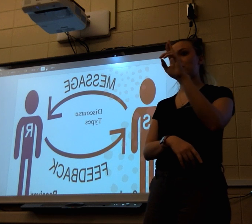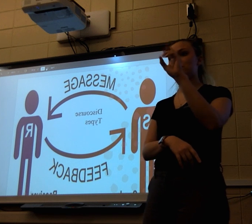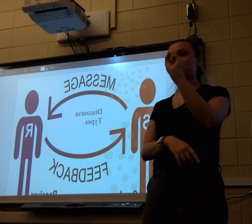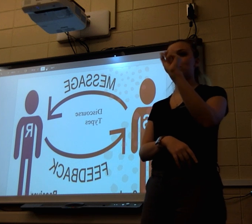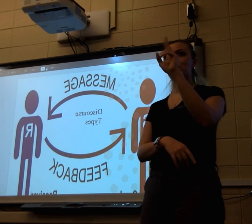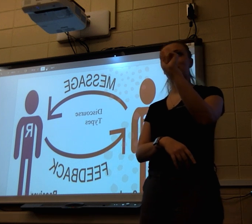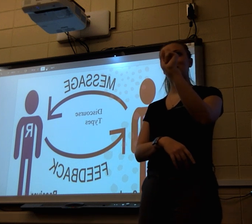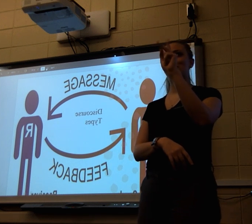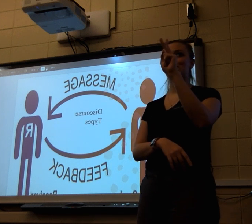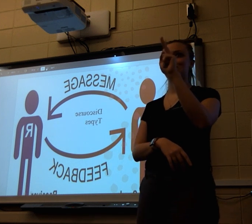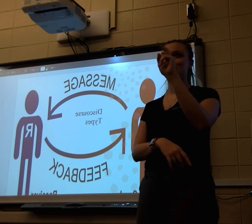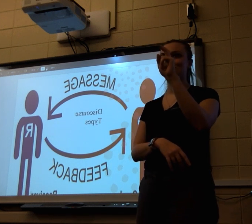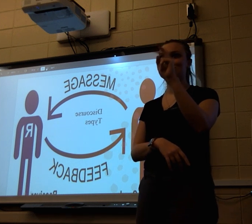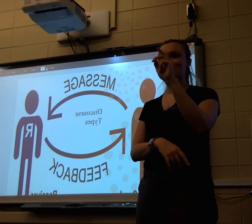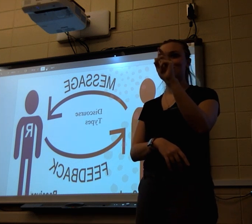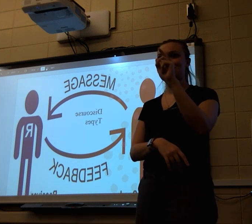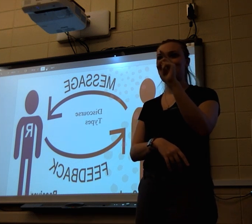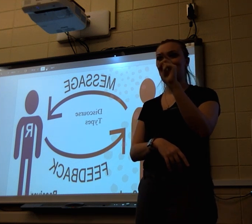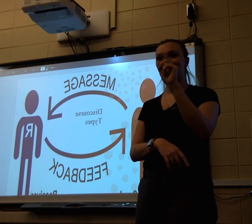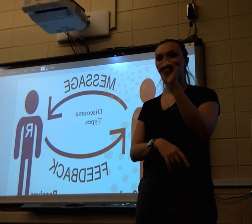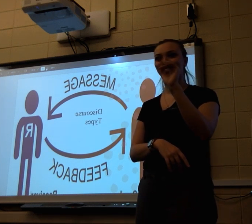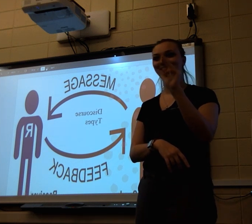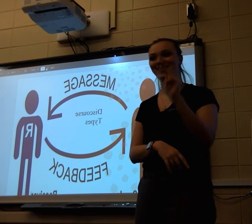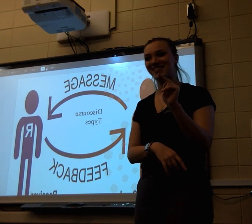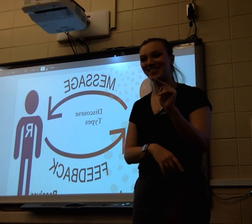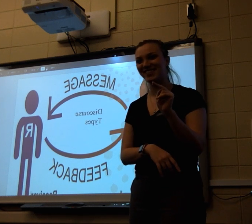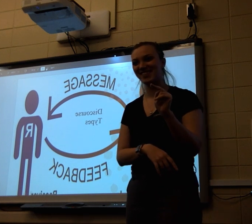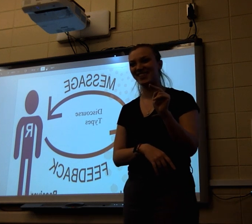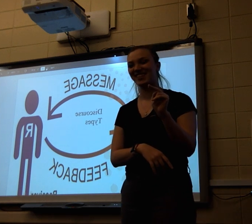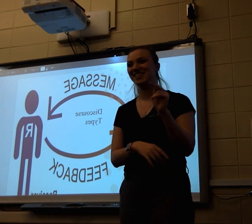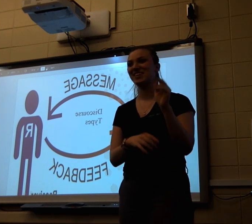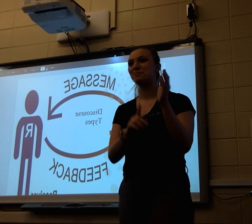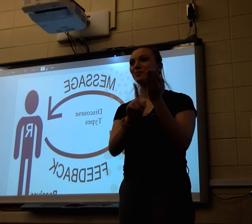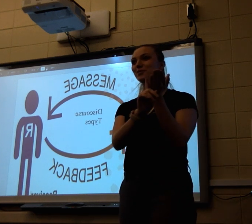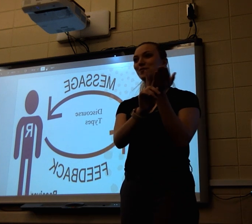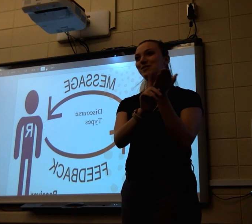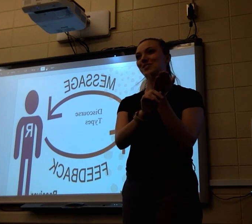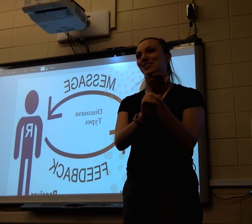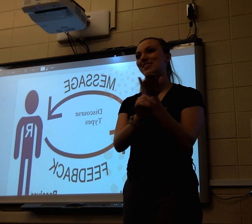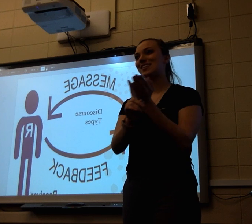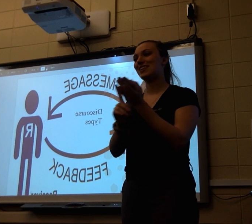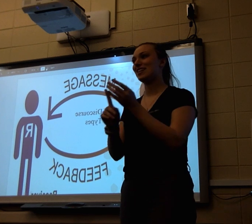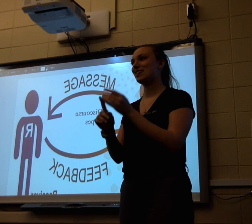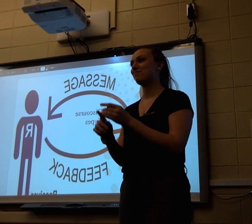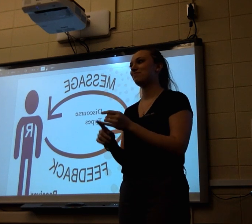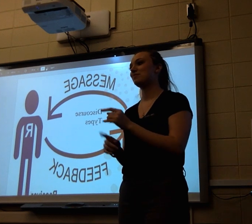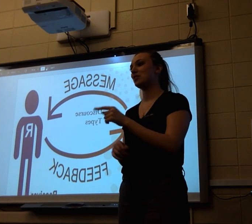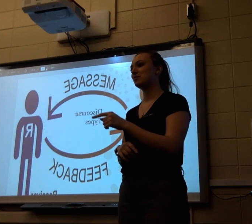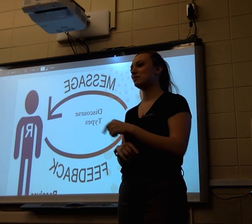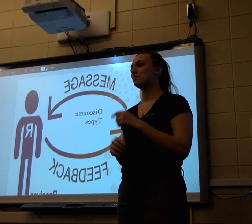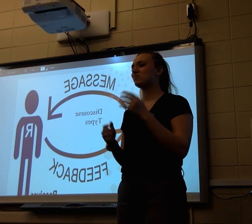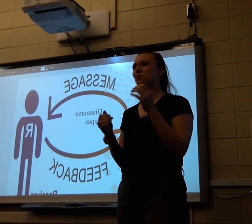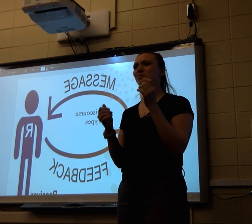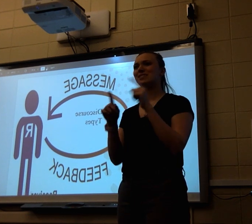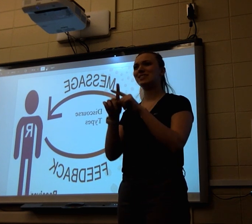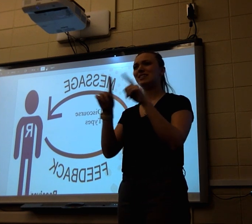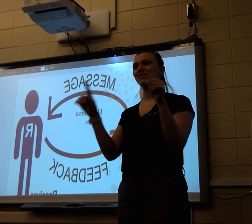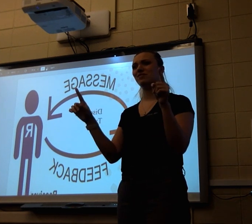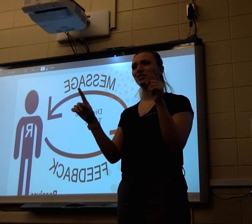discourse versus a procedural discourse, what would you say it is? I'm going to go to LJ on this one.